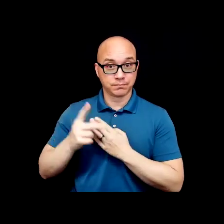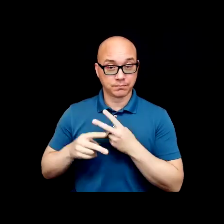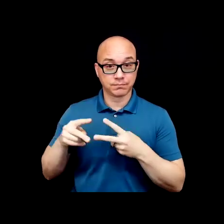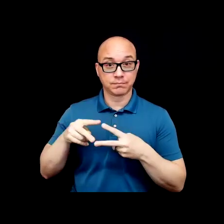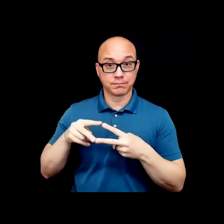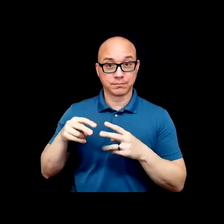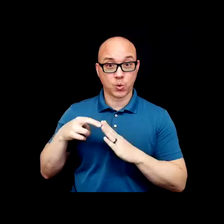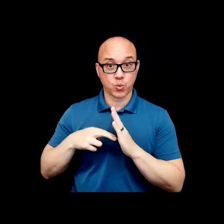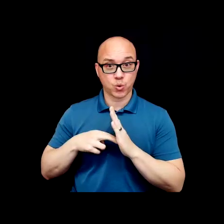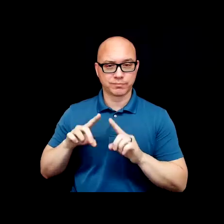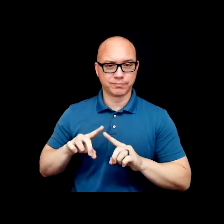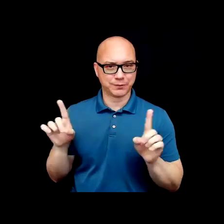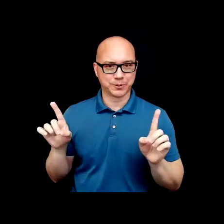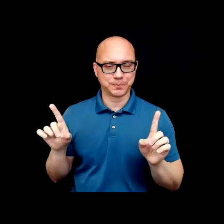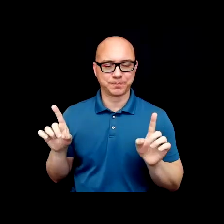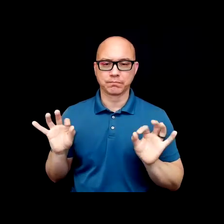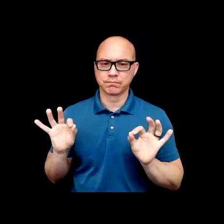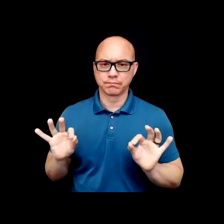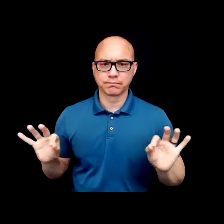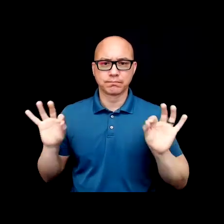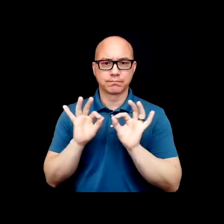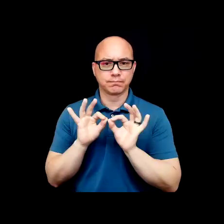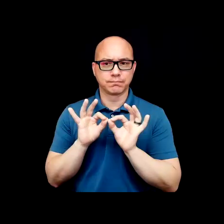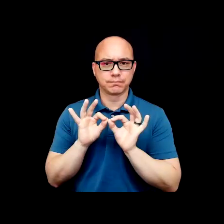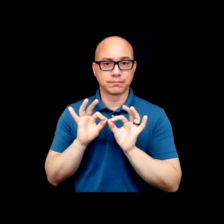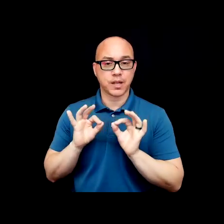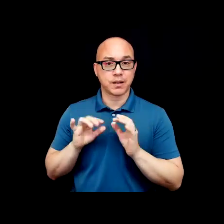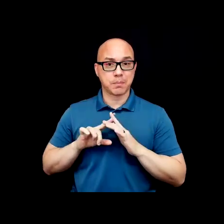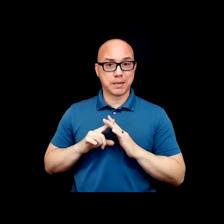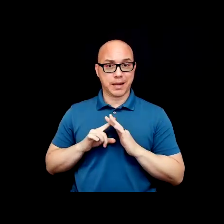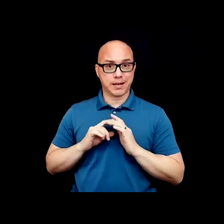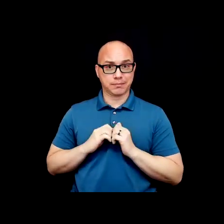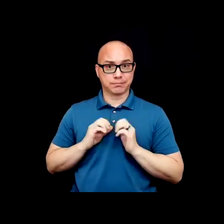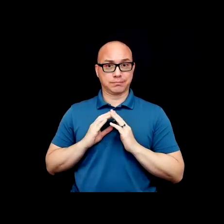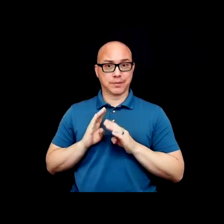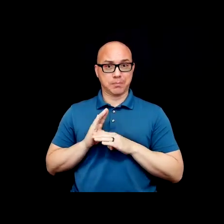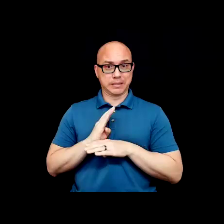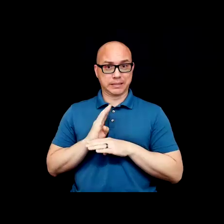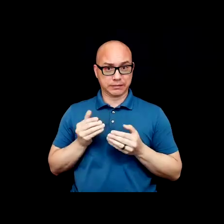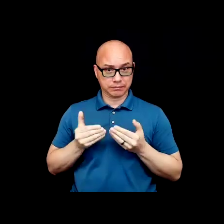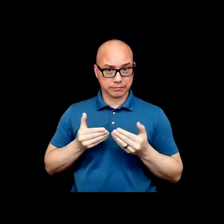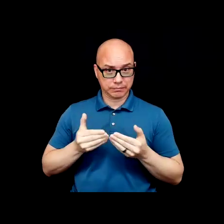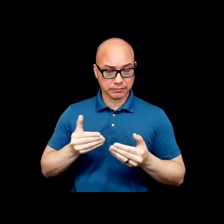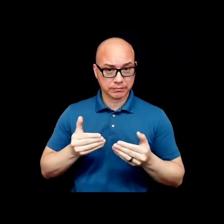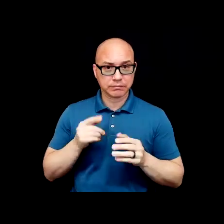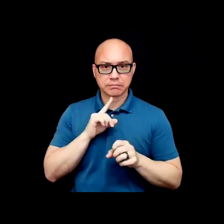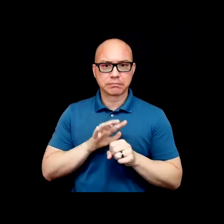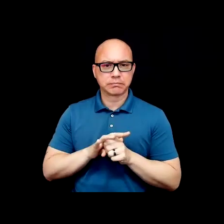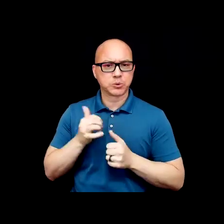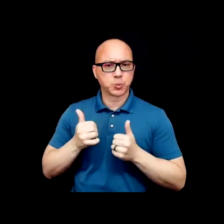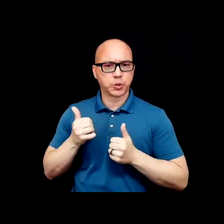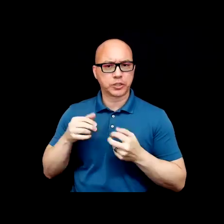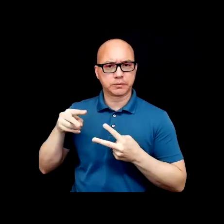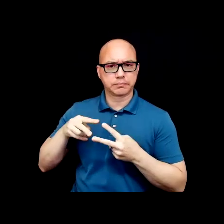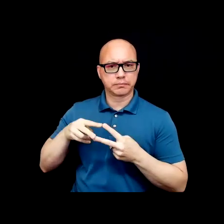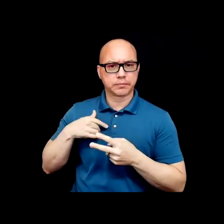rules, it's really important at the very start of your process to confirm which benefit you're receiving, or if you're